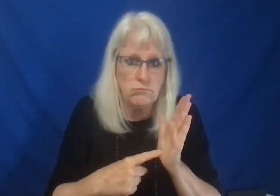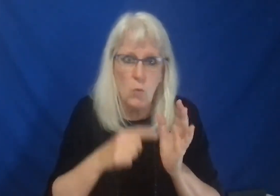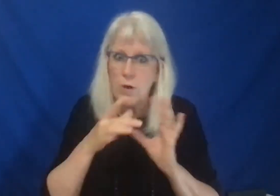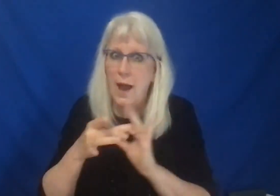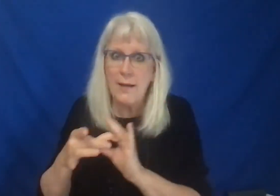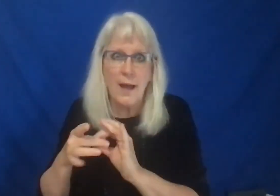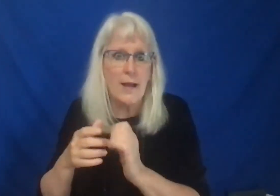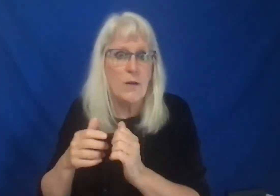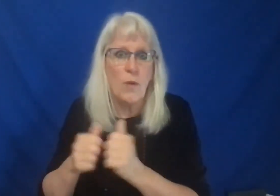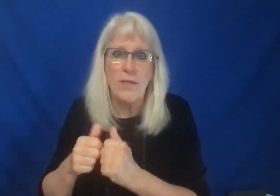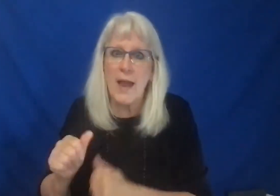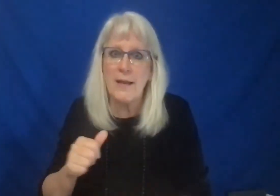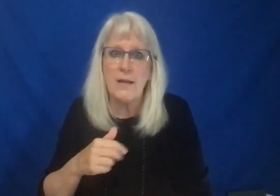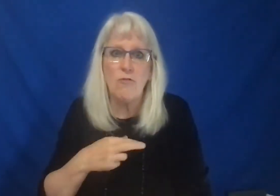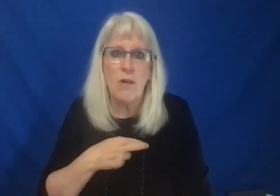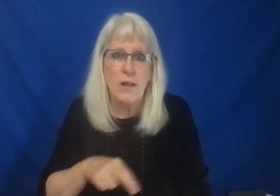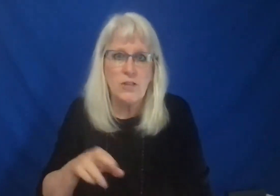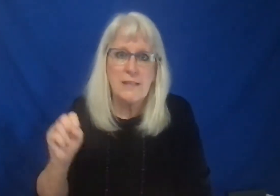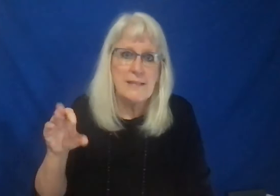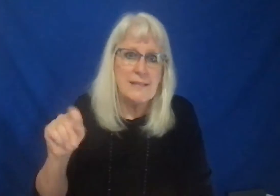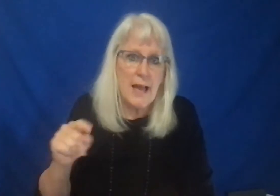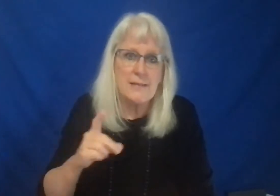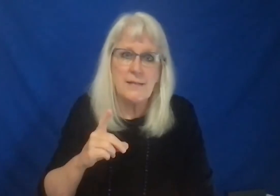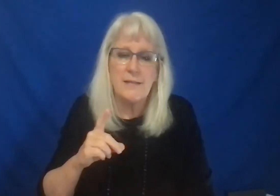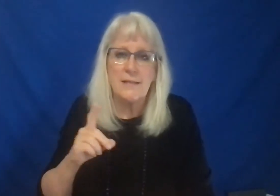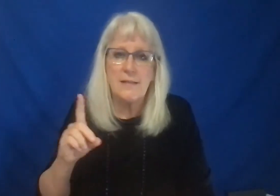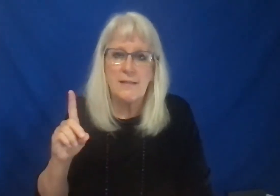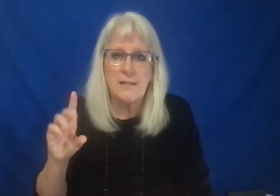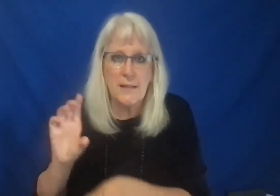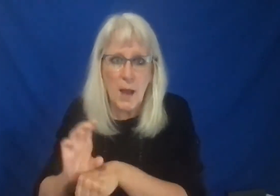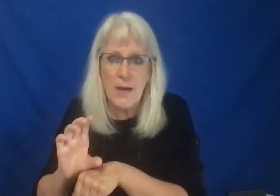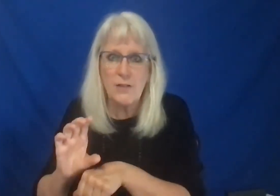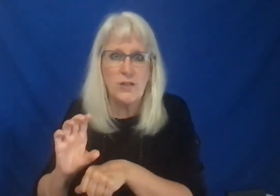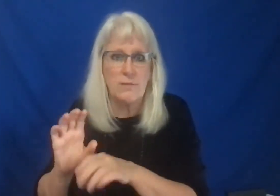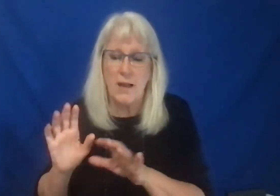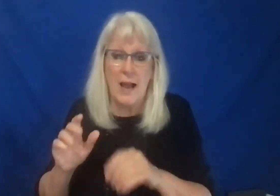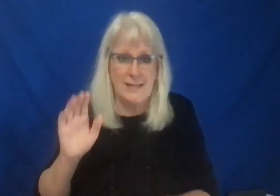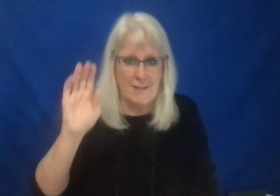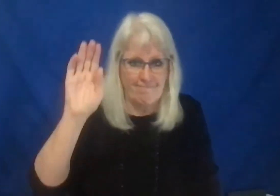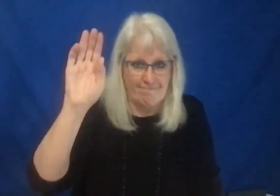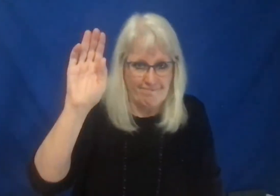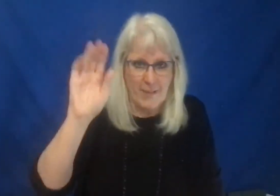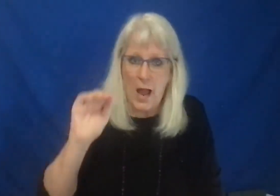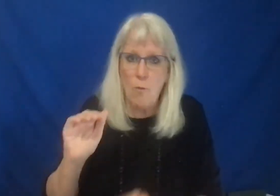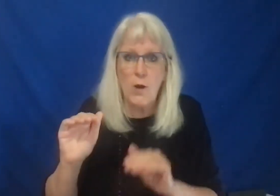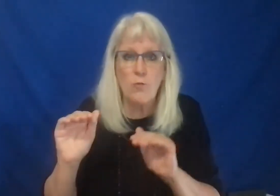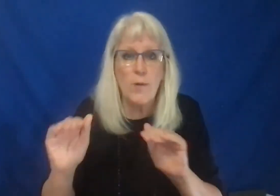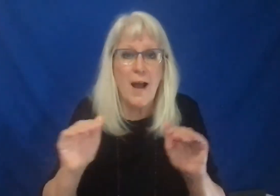sect or denomination. And I just elaborated and said, you know, I just want to remind all of us